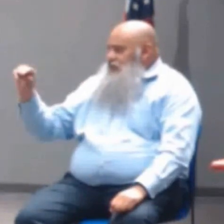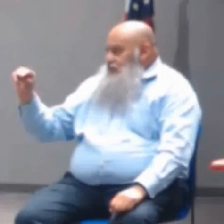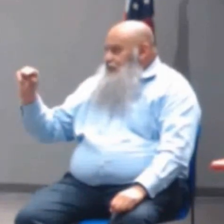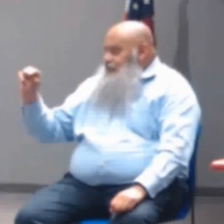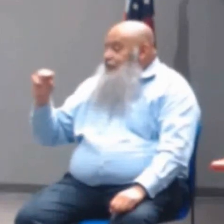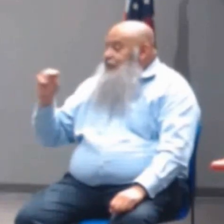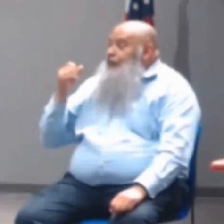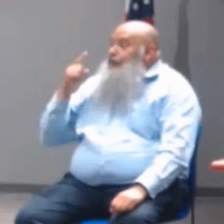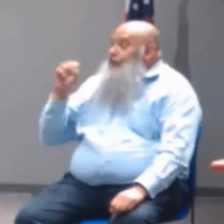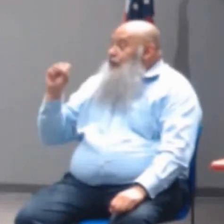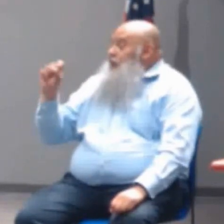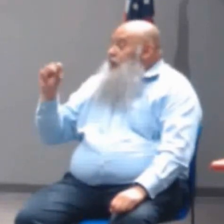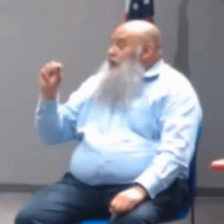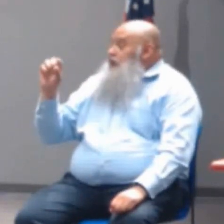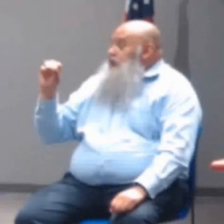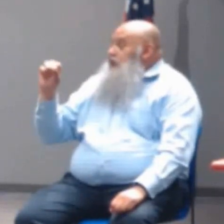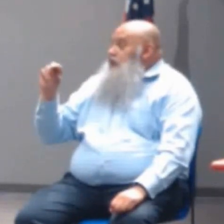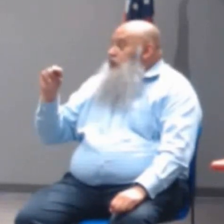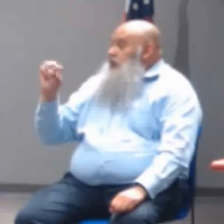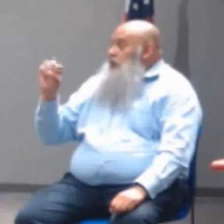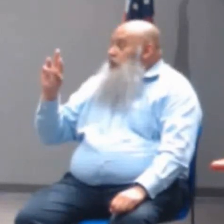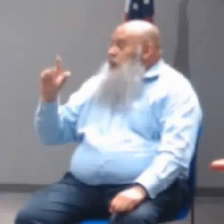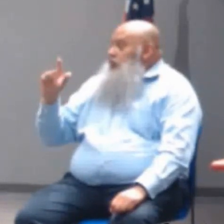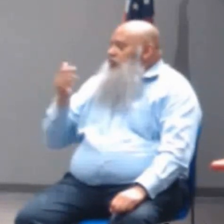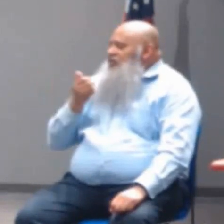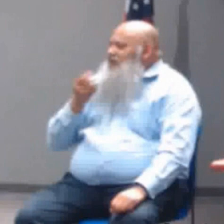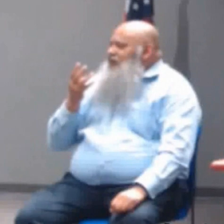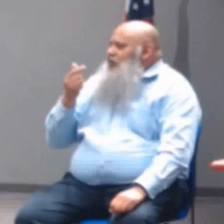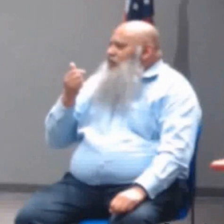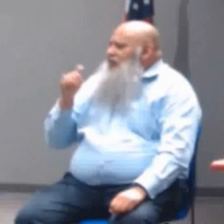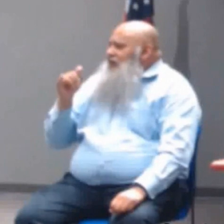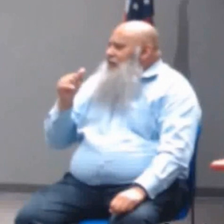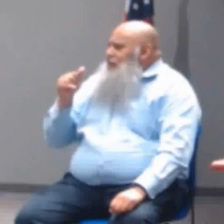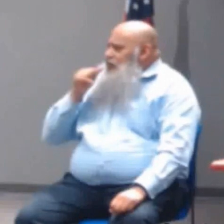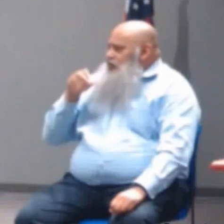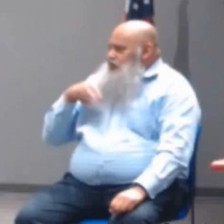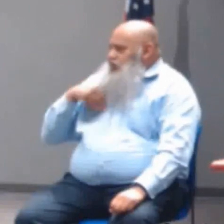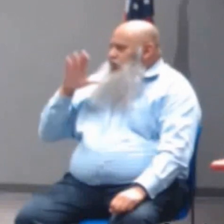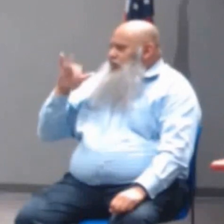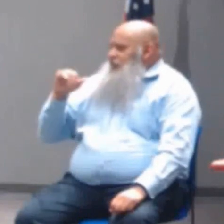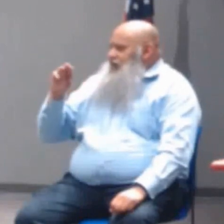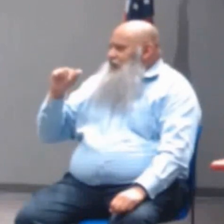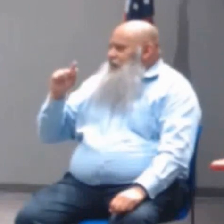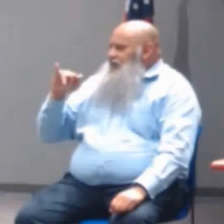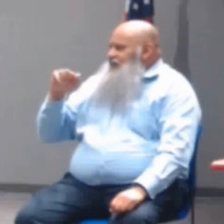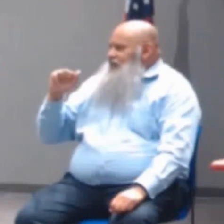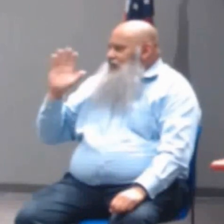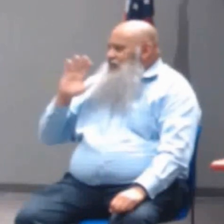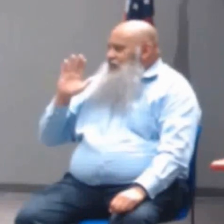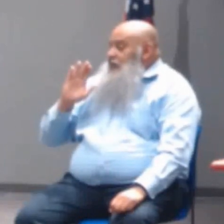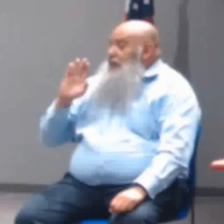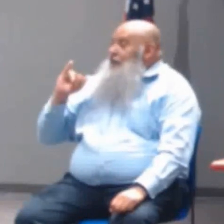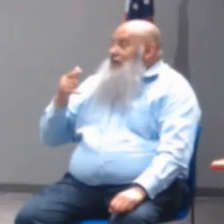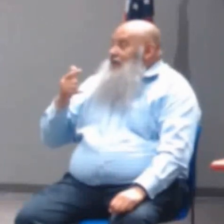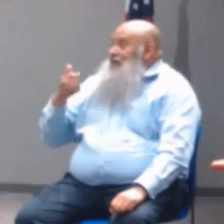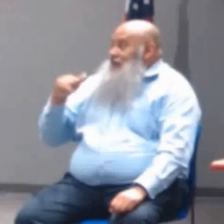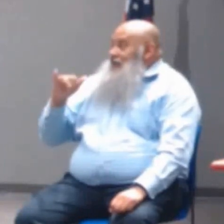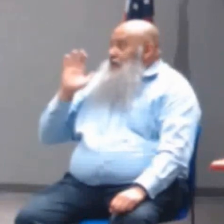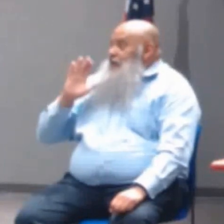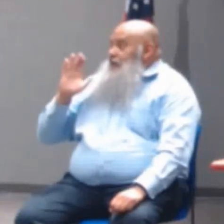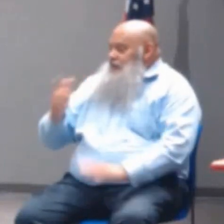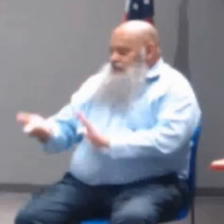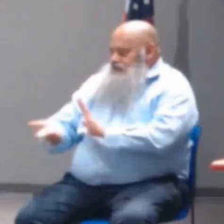Now, the Stonewall was one of a handful of gay bars that was owned by the Mafia at the time. You see, being gay was essentially